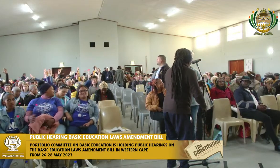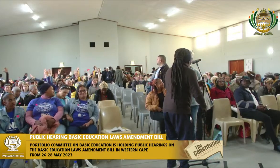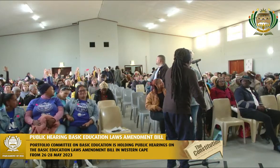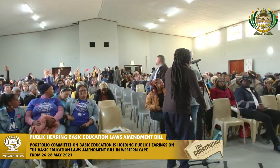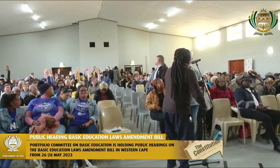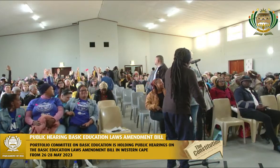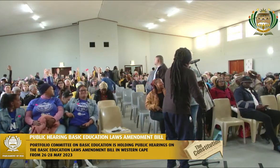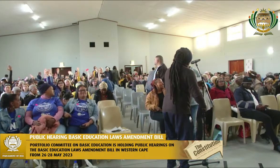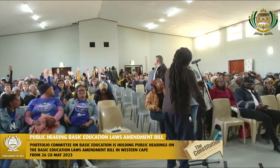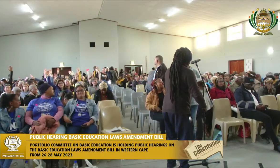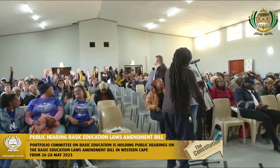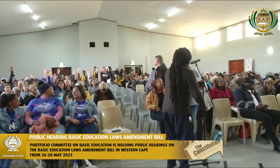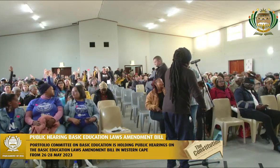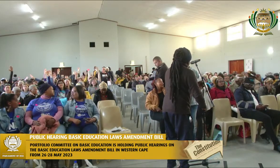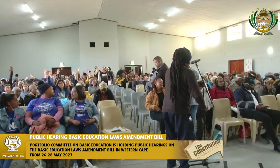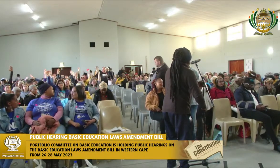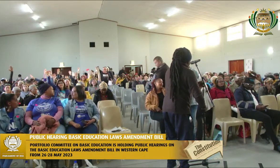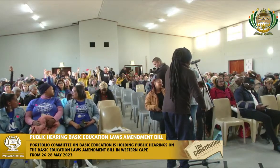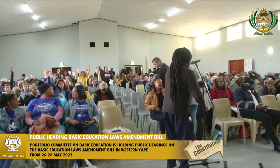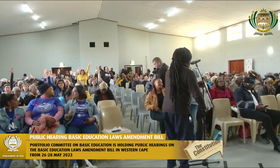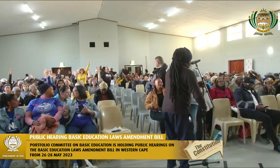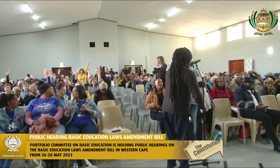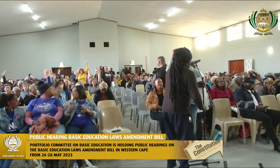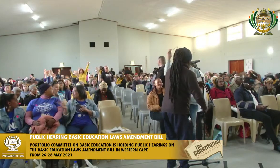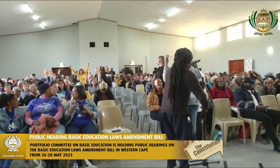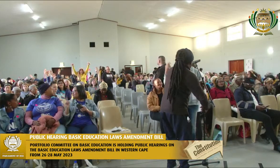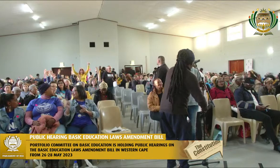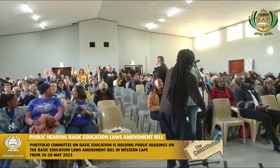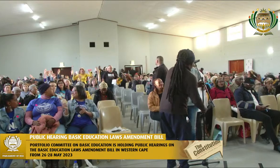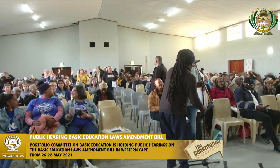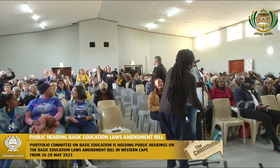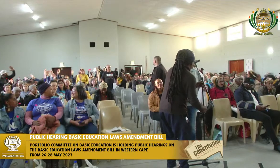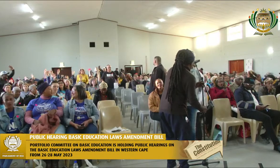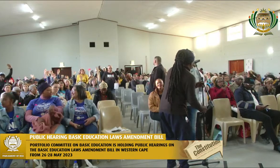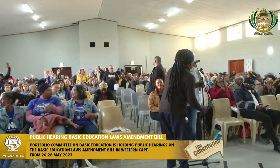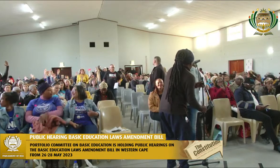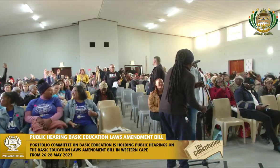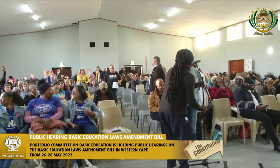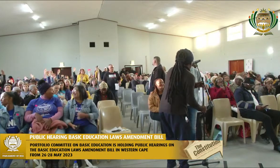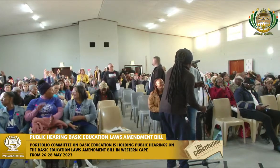That is, yes, yes, yes, no.